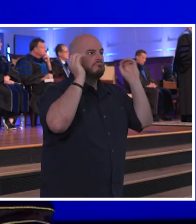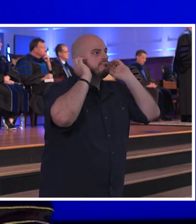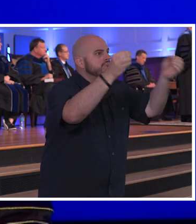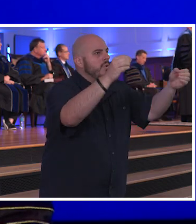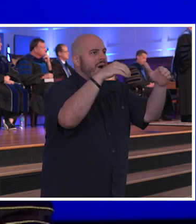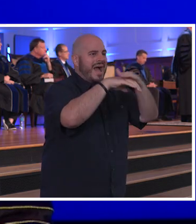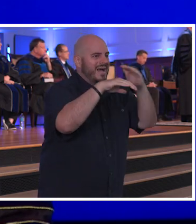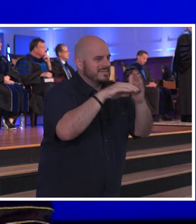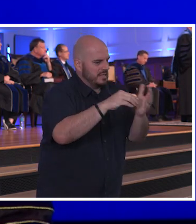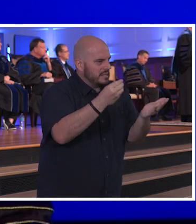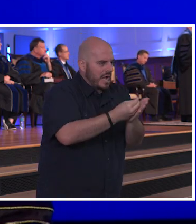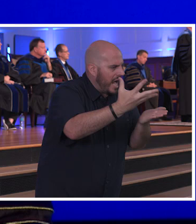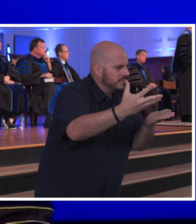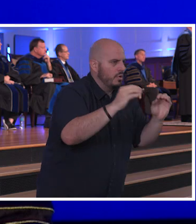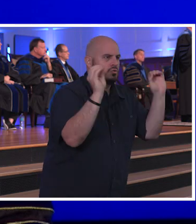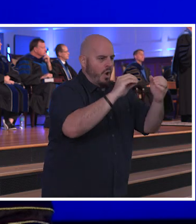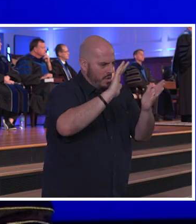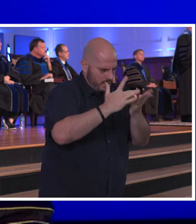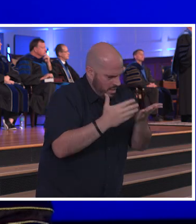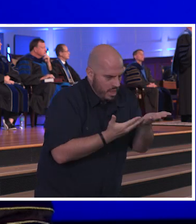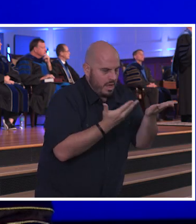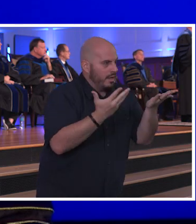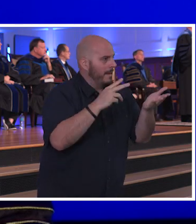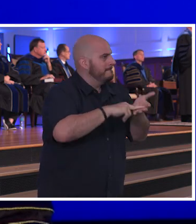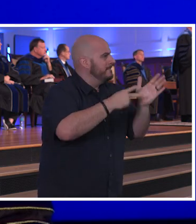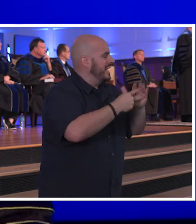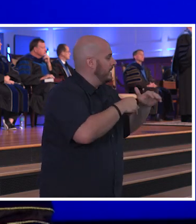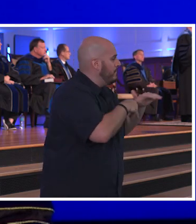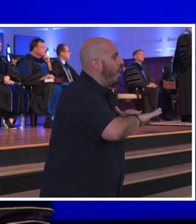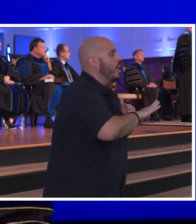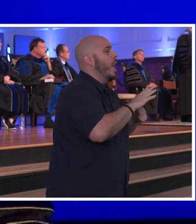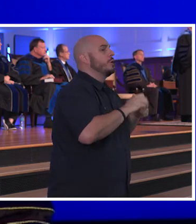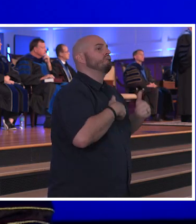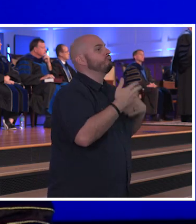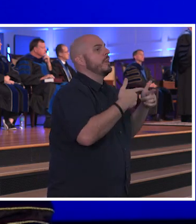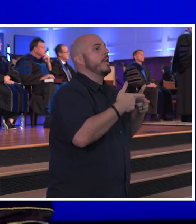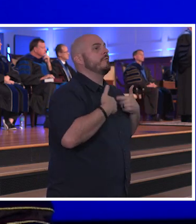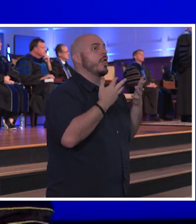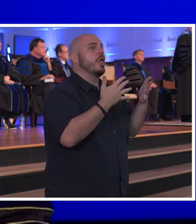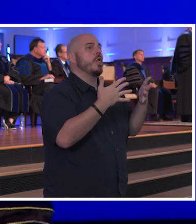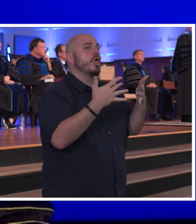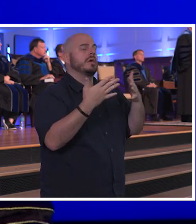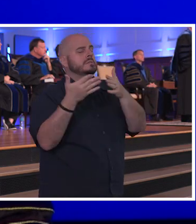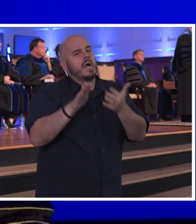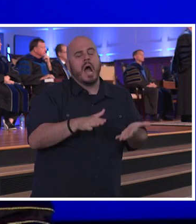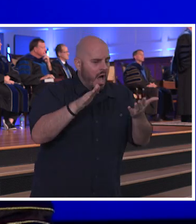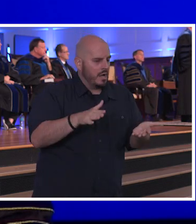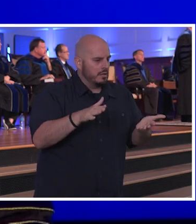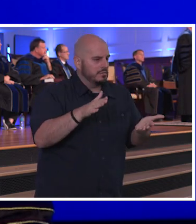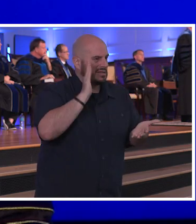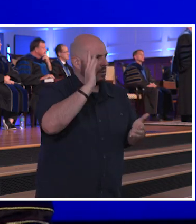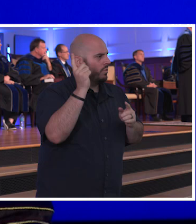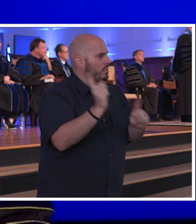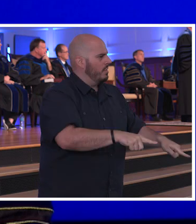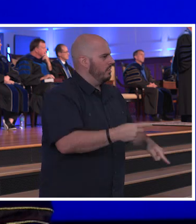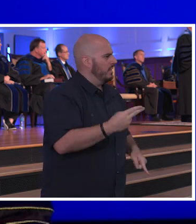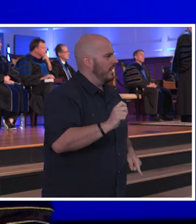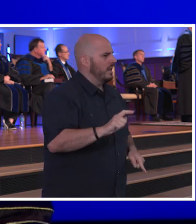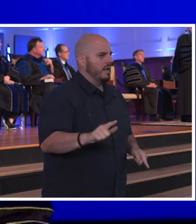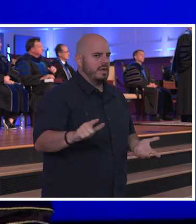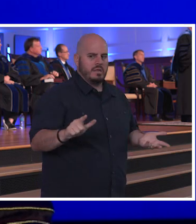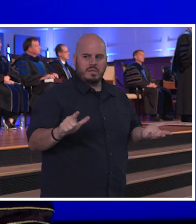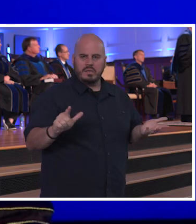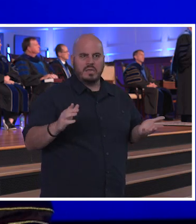gospel, which means they will be born, they will live, they will die, they will go to hell, and they never even one